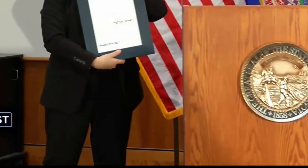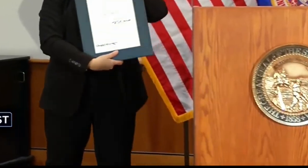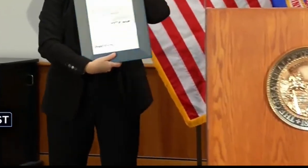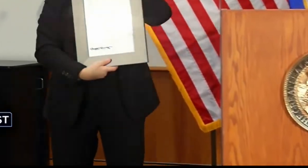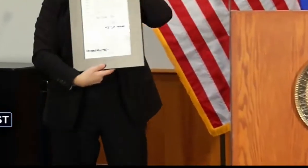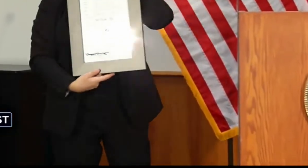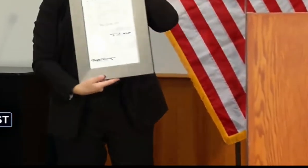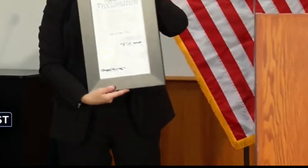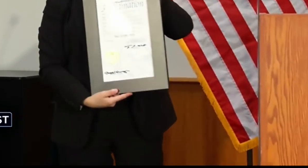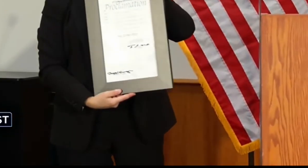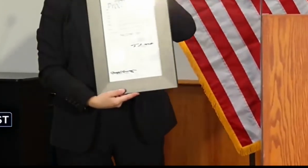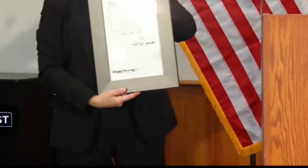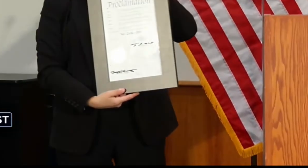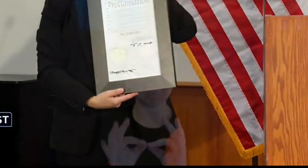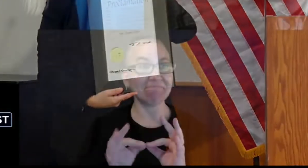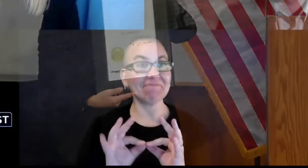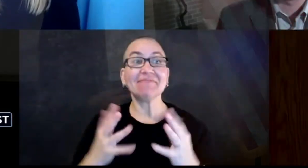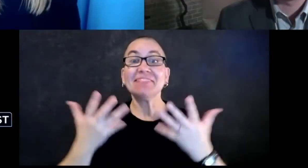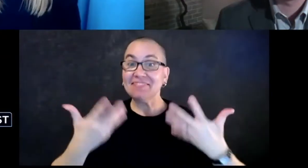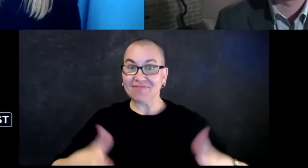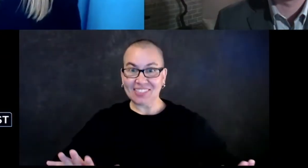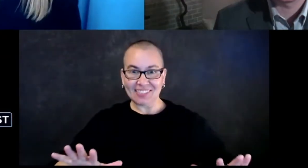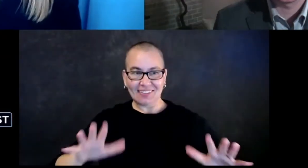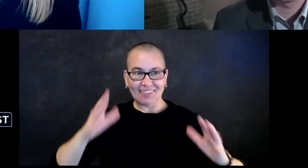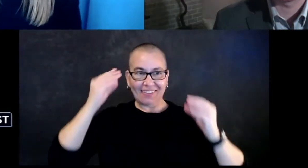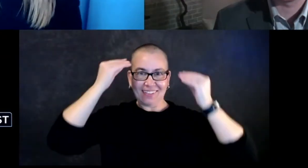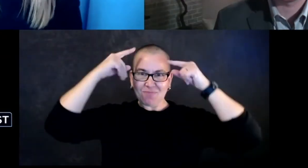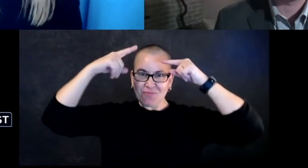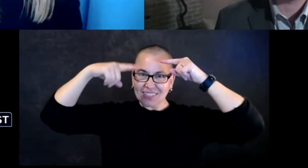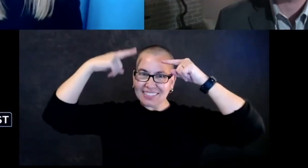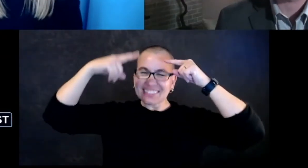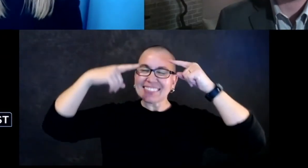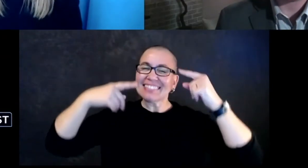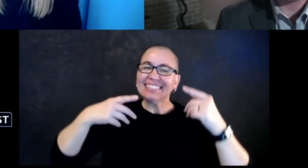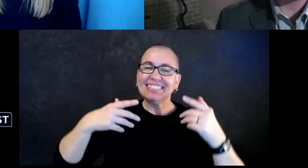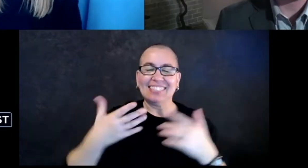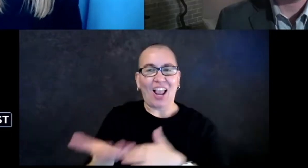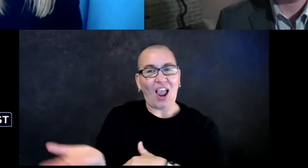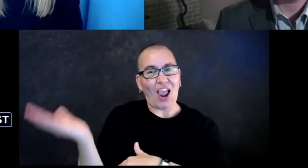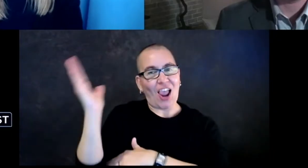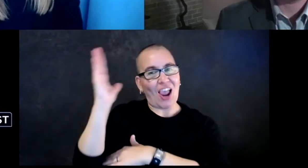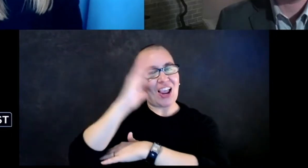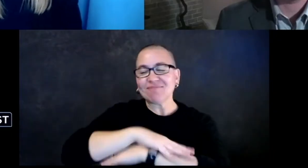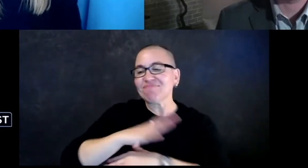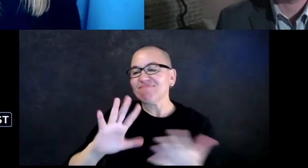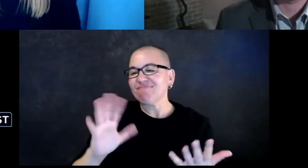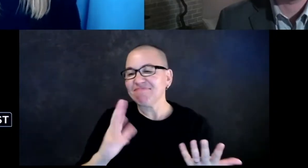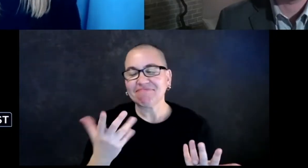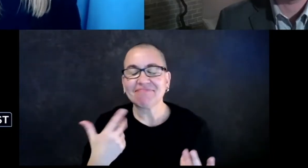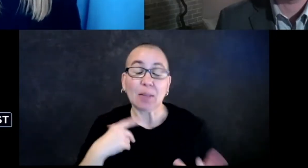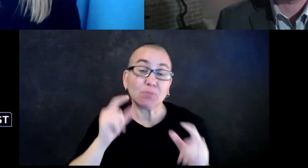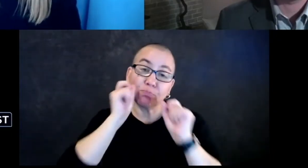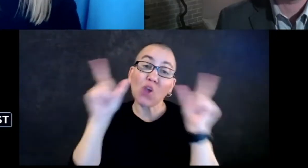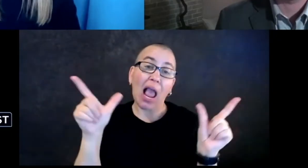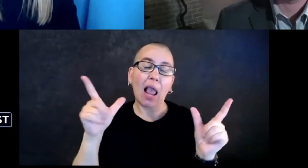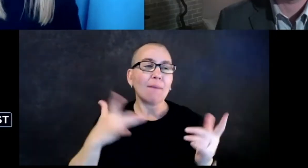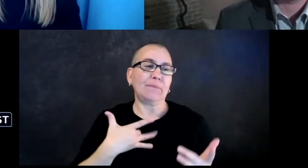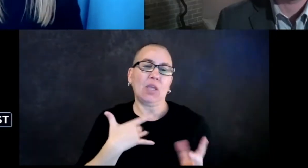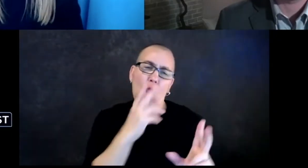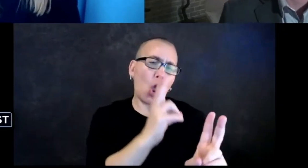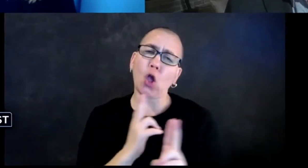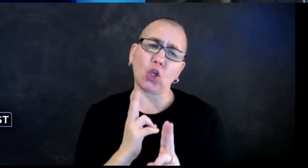about me? I mean, there was this shock component too, but I kept interpreting at the same time, processing, and then